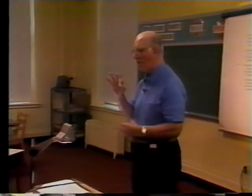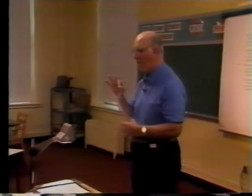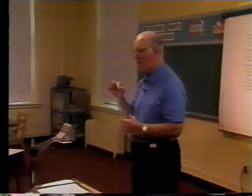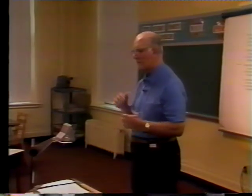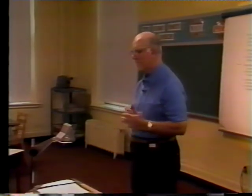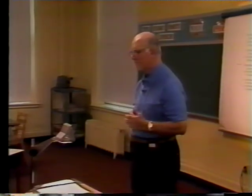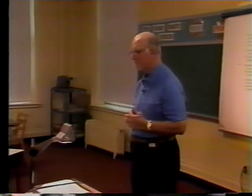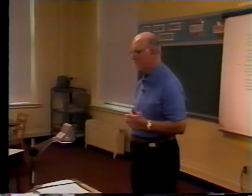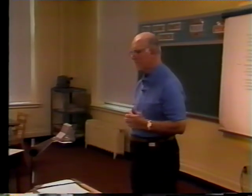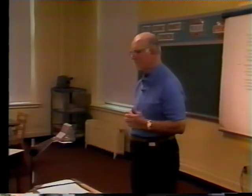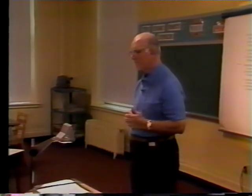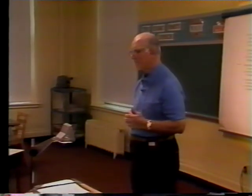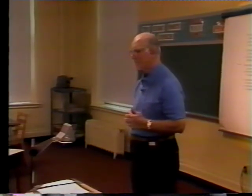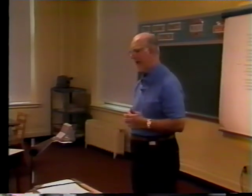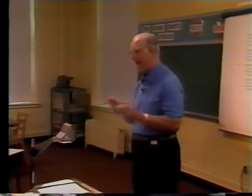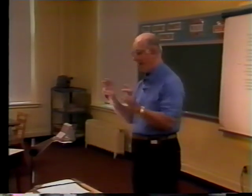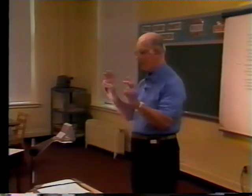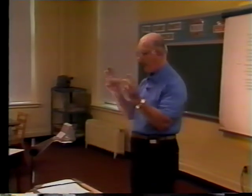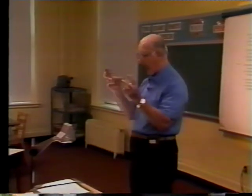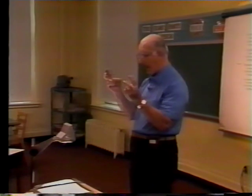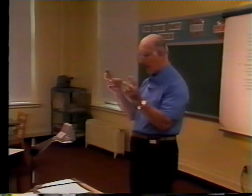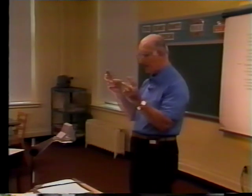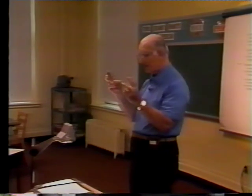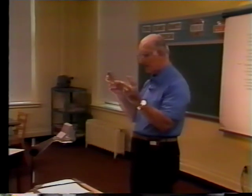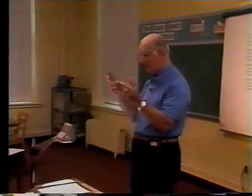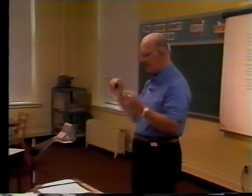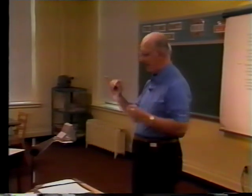soul. Now, title,